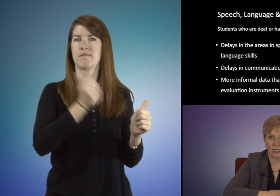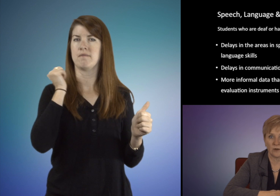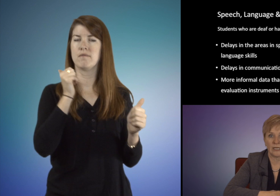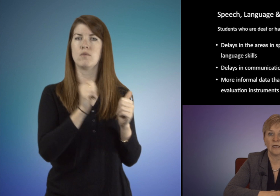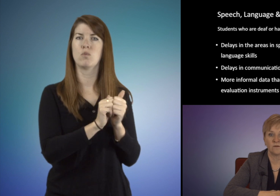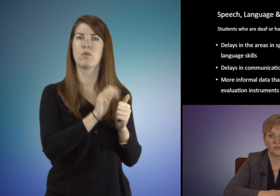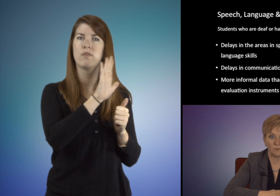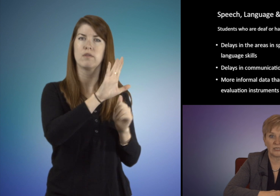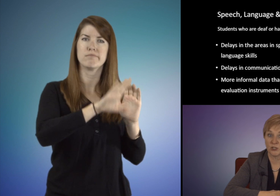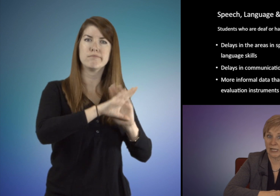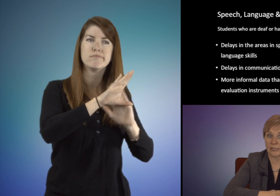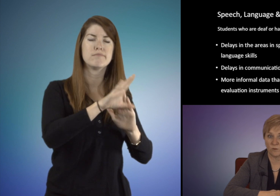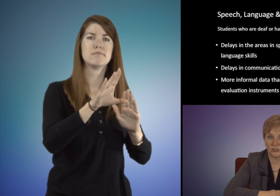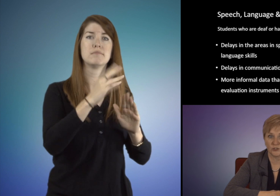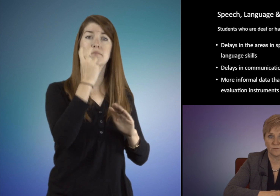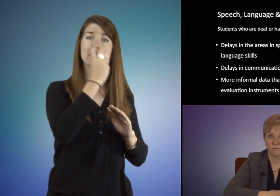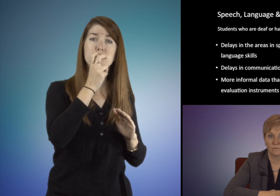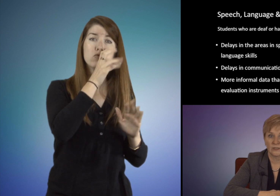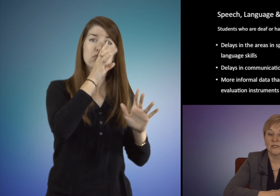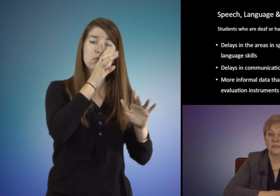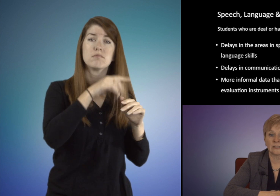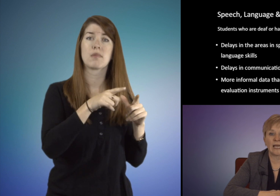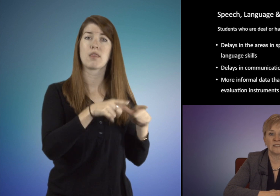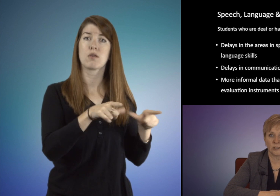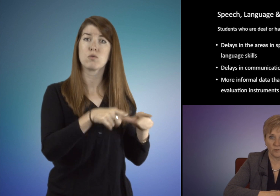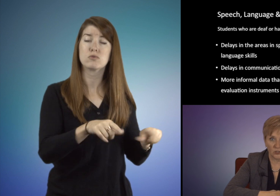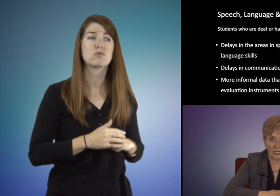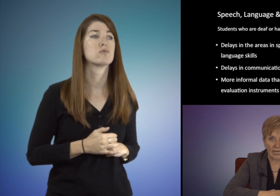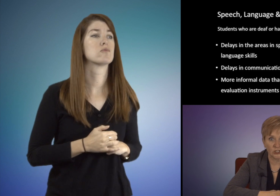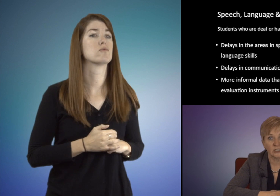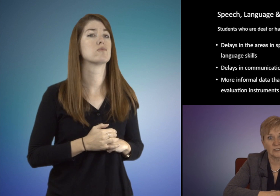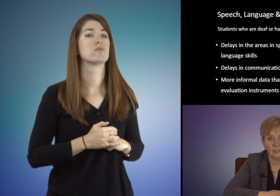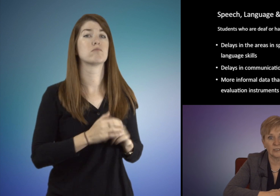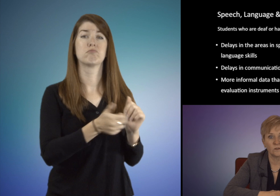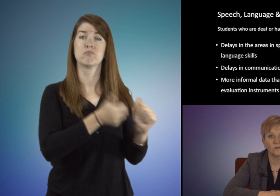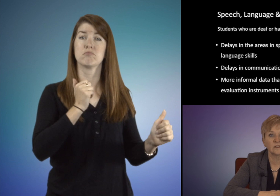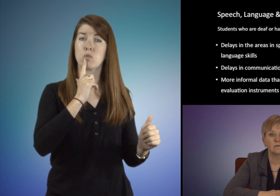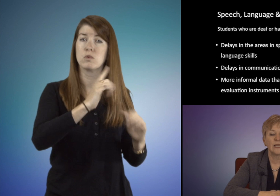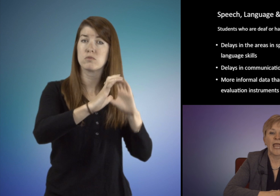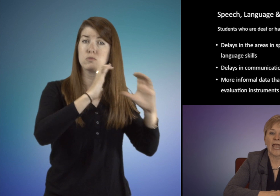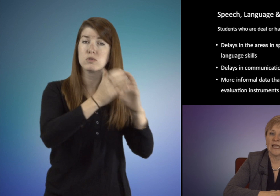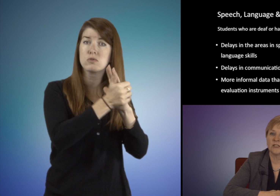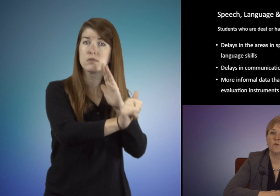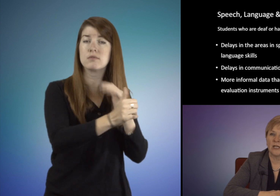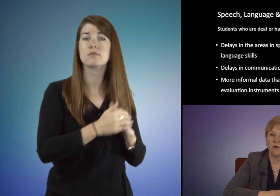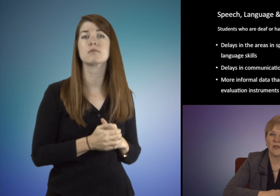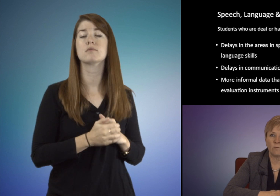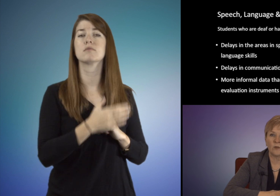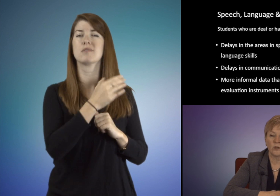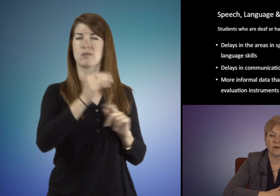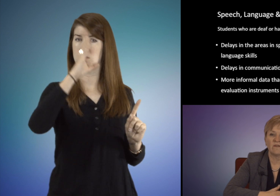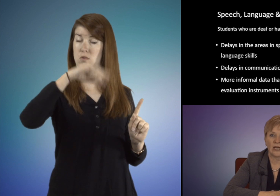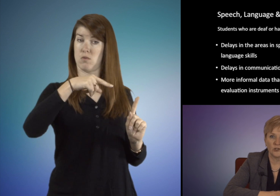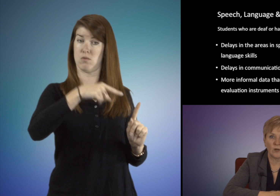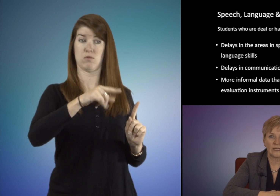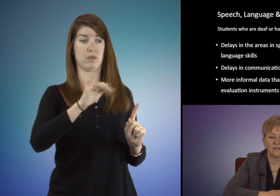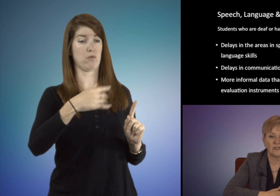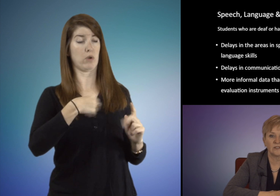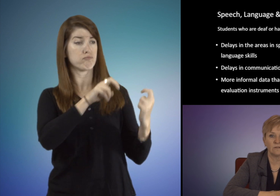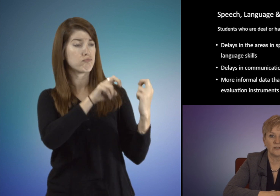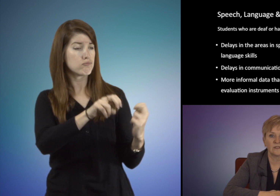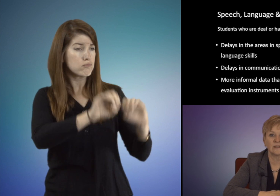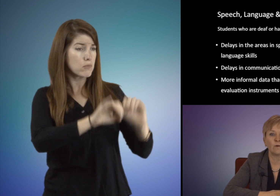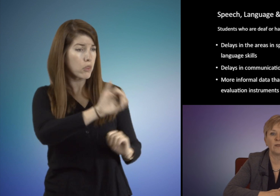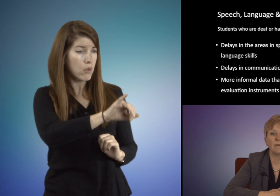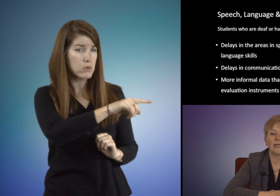in the area of speech and language, delays in communication skills, and we know that when we're evaluating